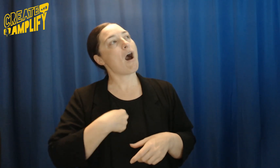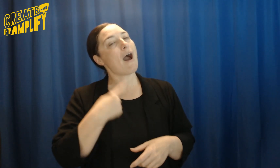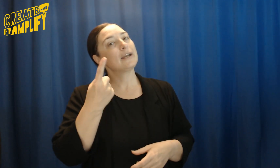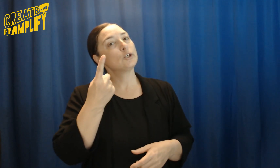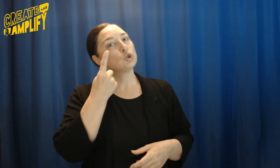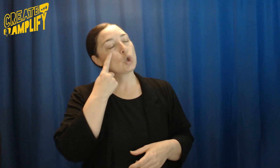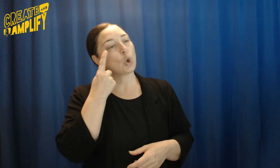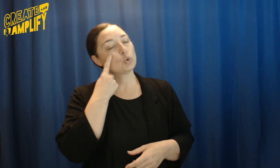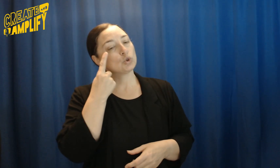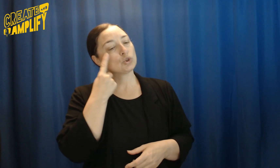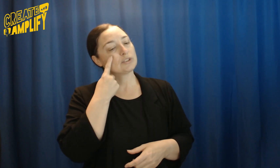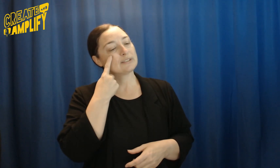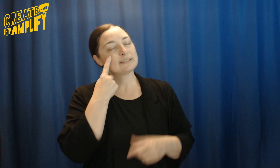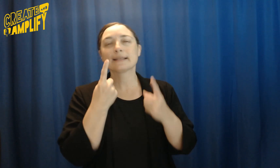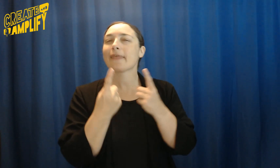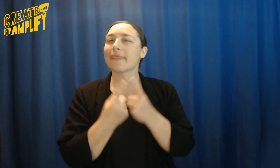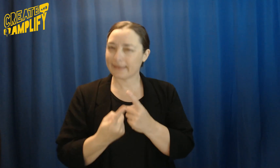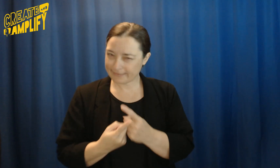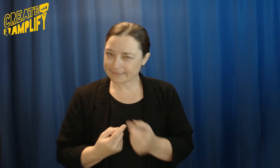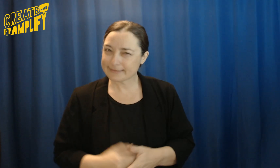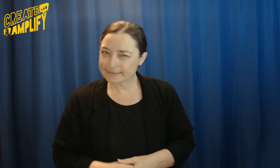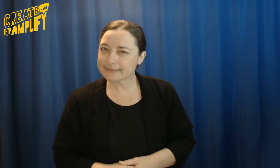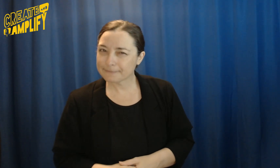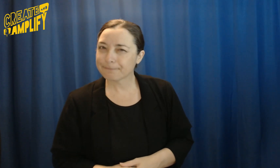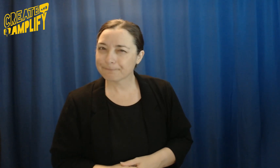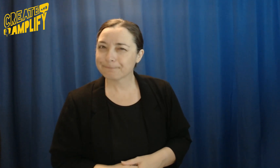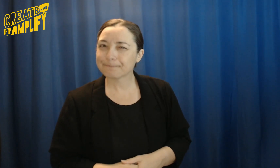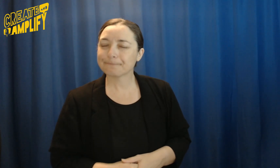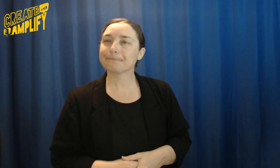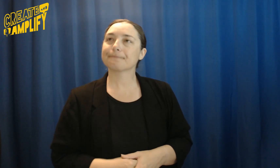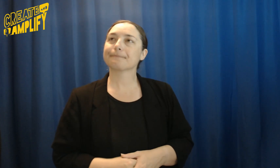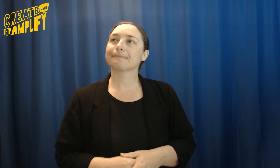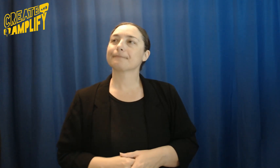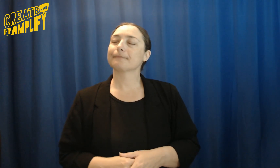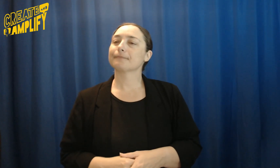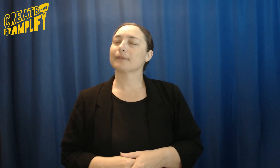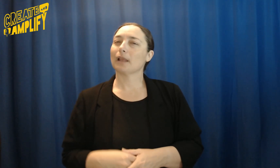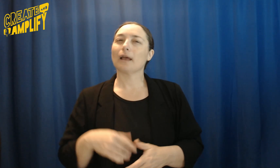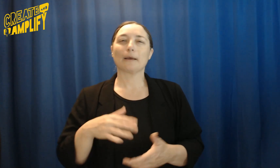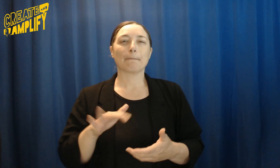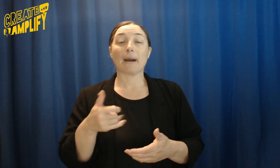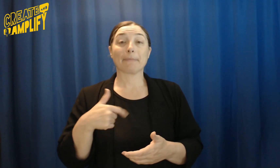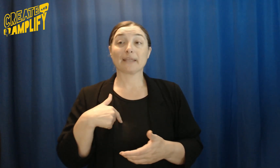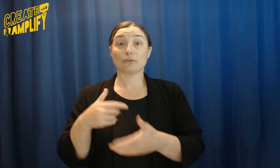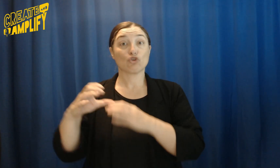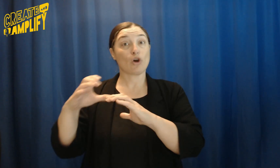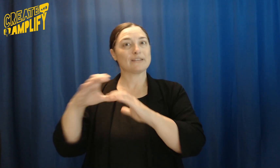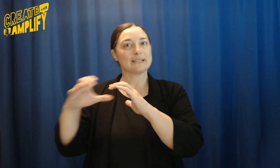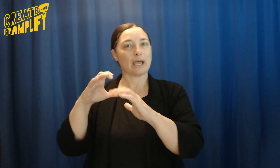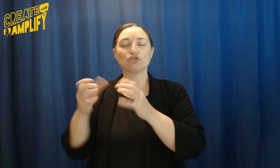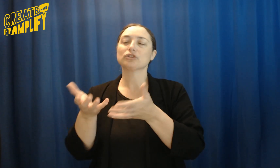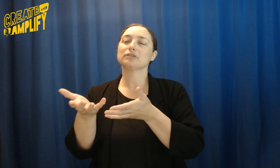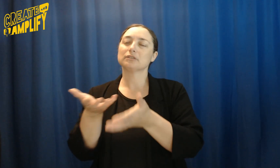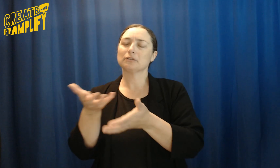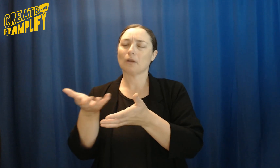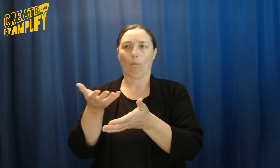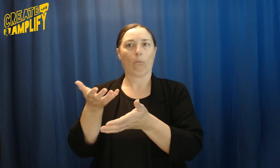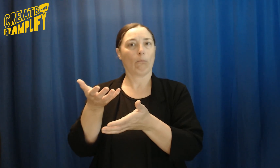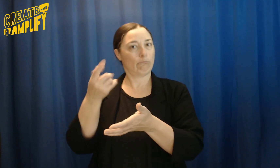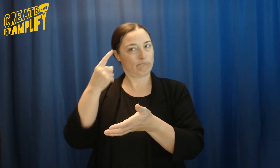notice things that I'm thinking or talking about with other people. Go, oh, there's something there. I should follow that. It's just